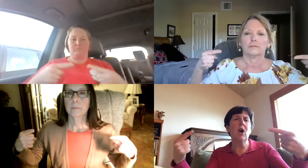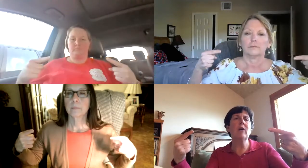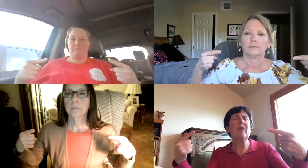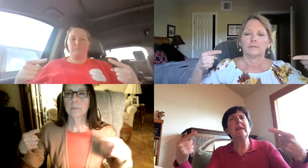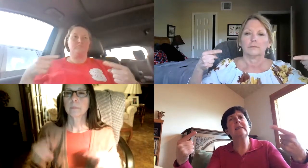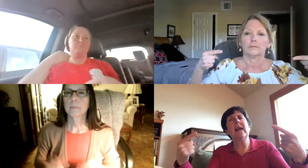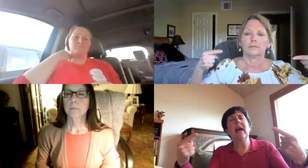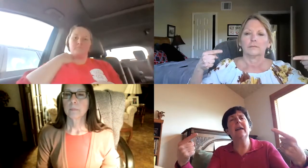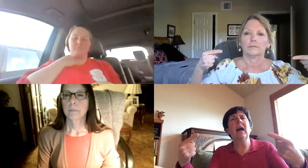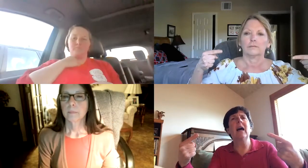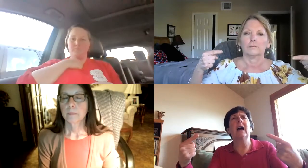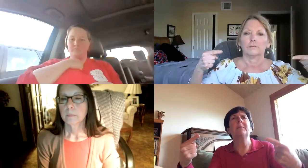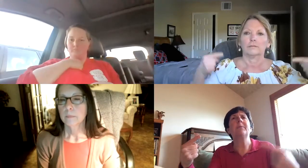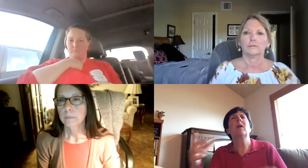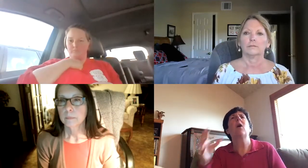So if I said,